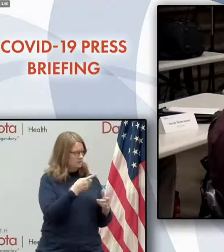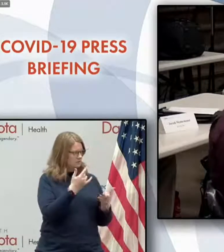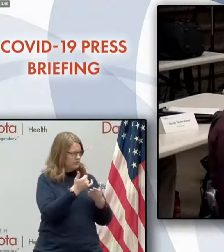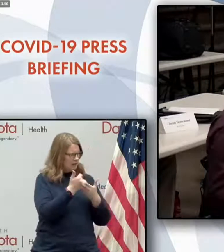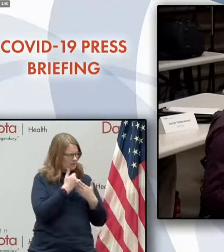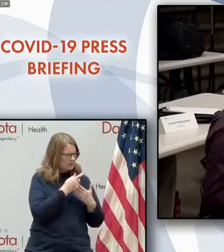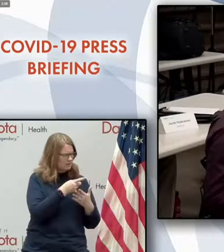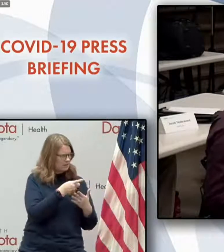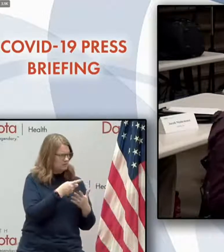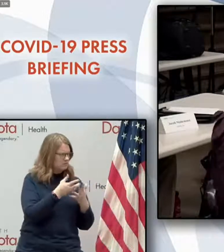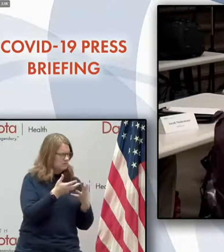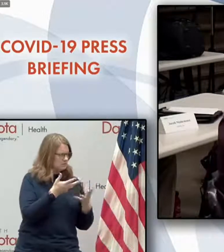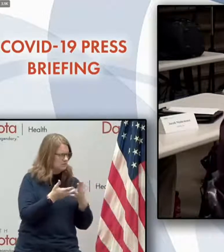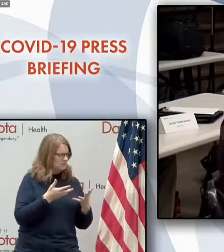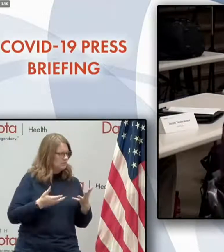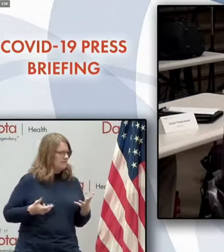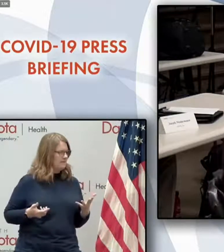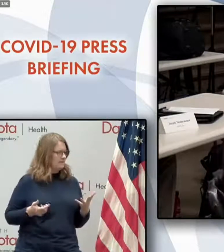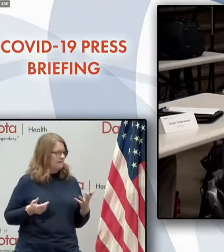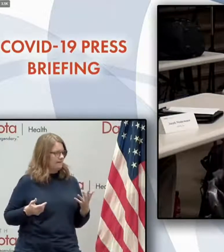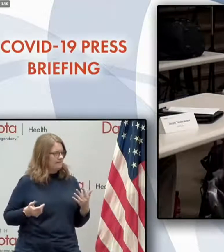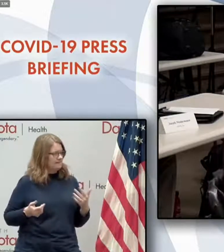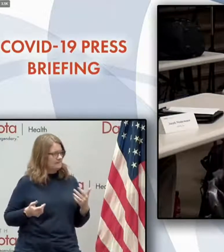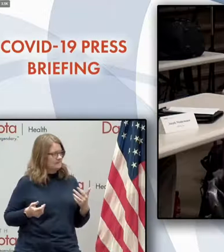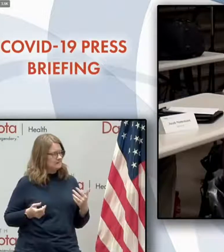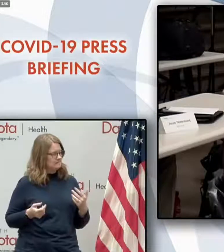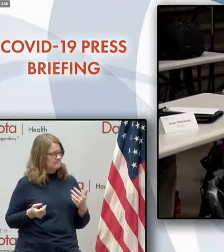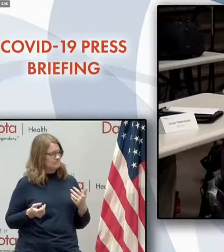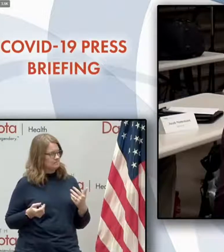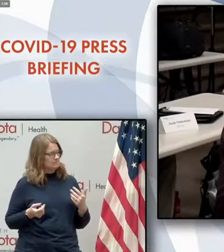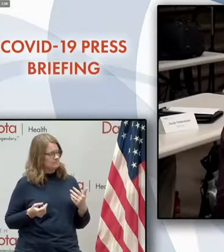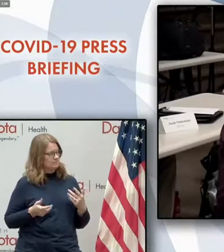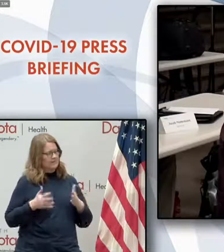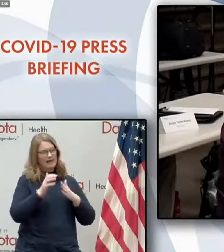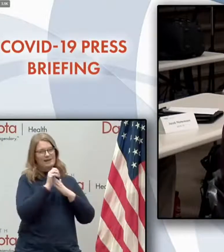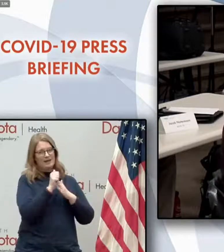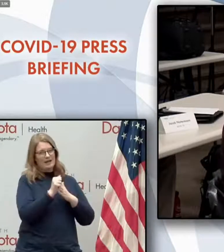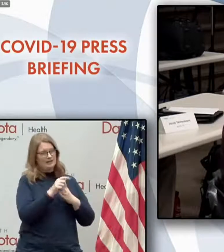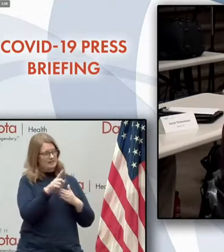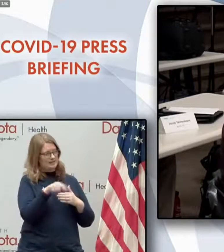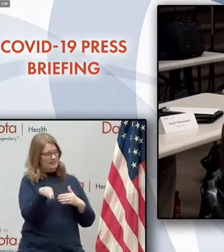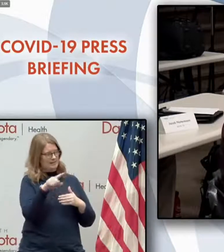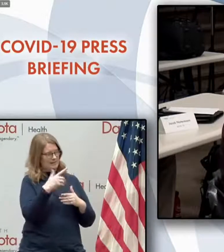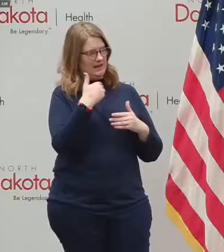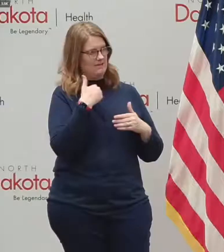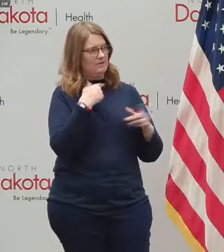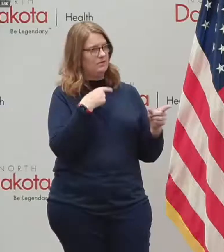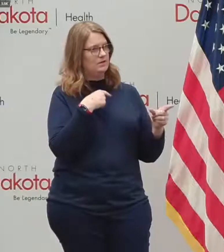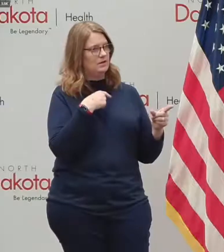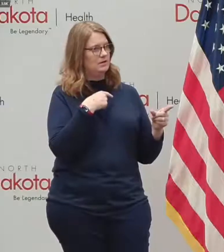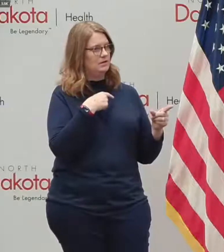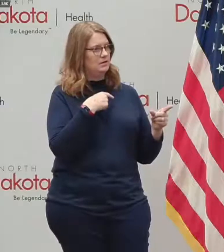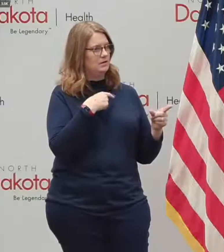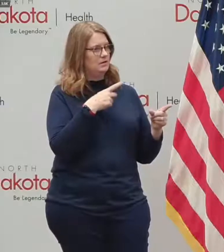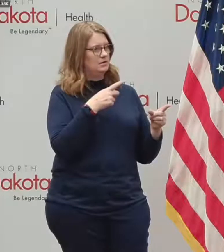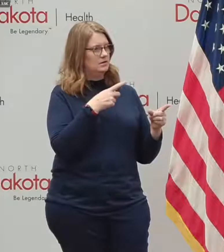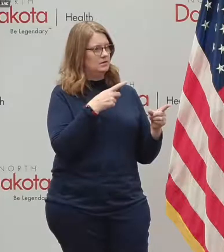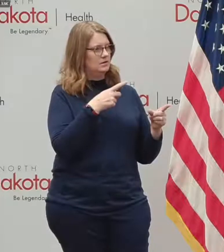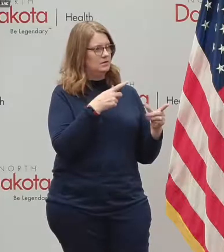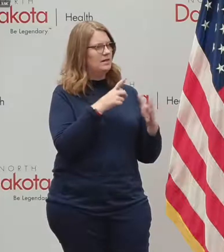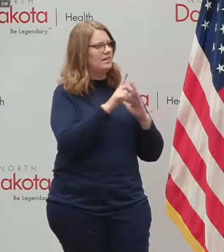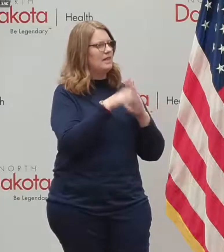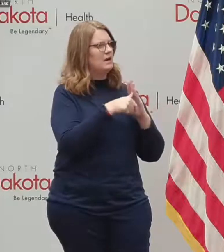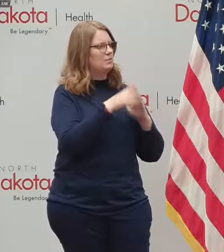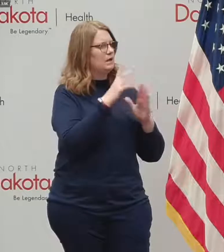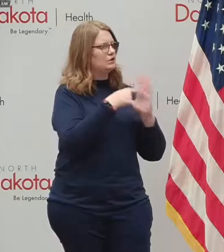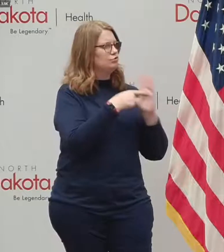you learning the guidance that they have? That one we'll just follow up with you after, and we can point you